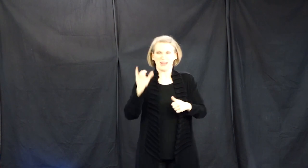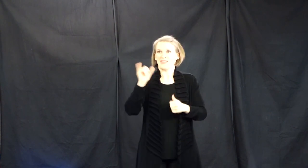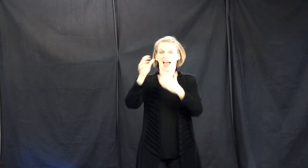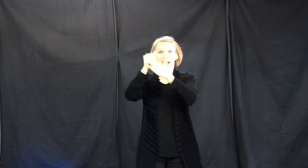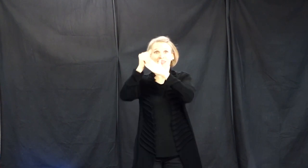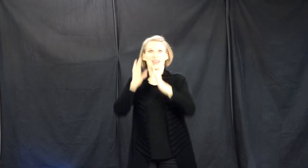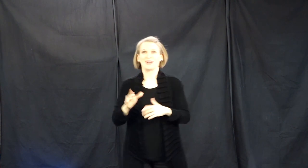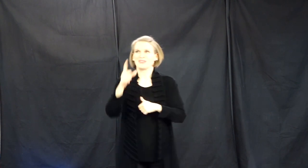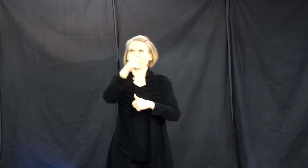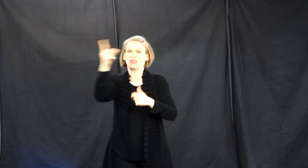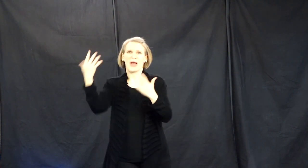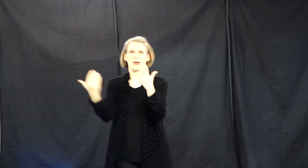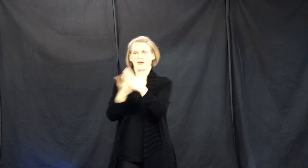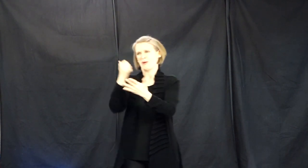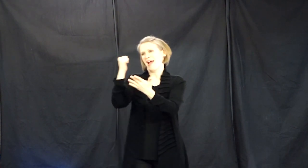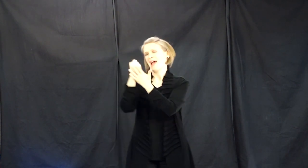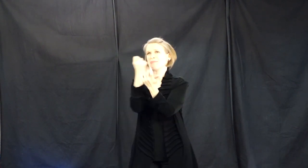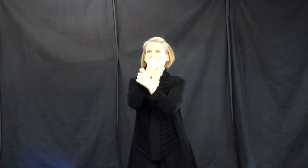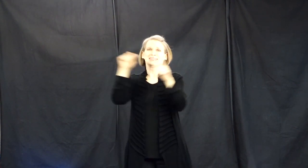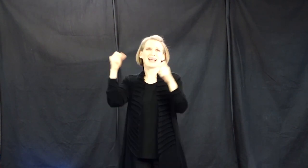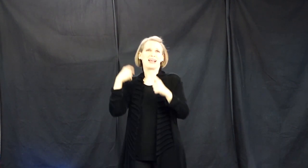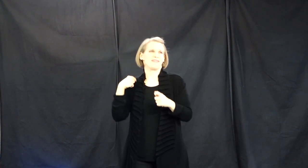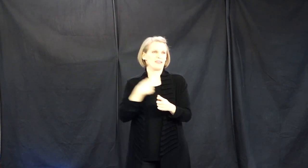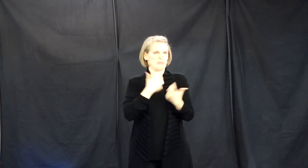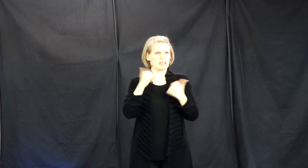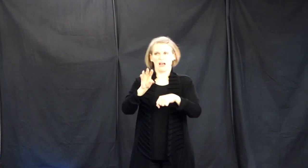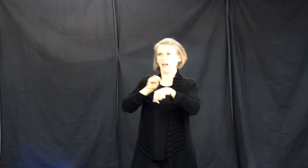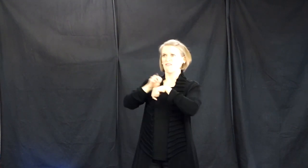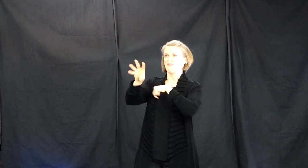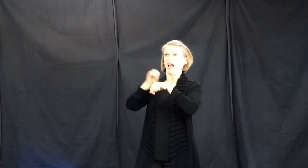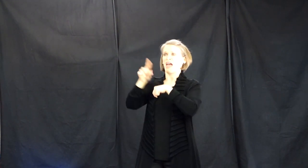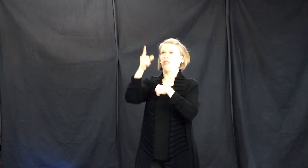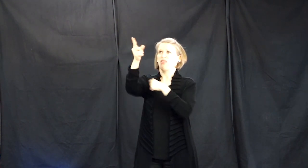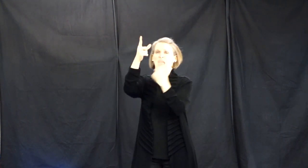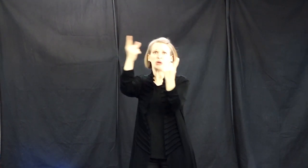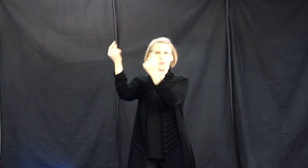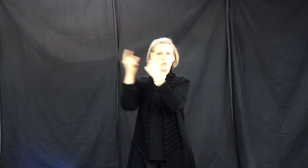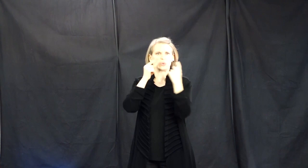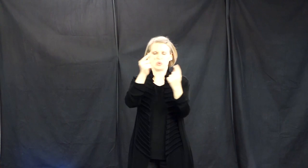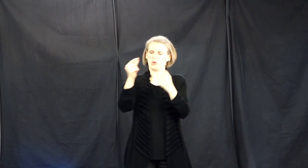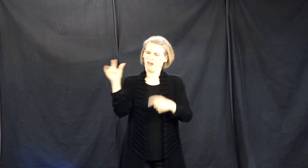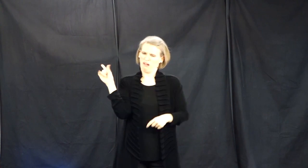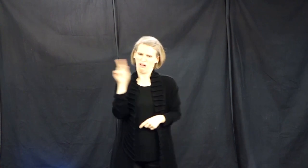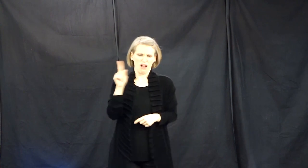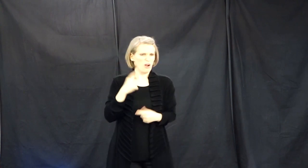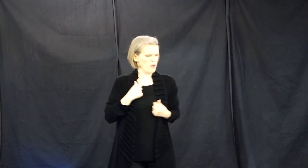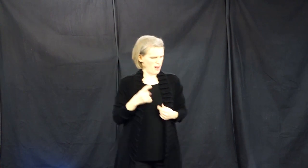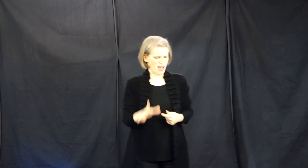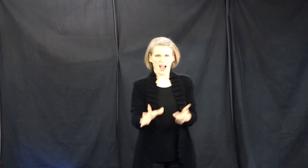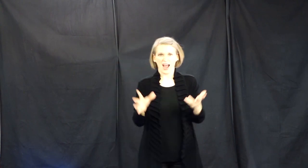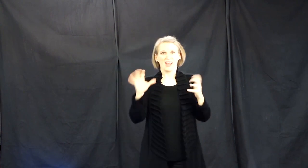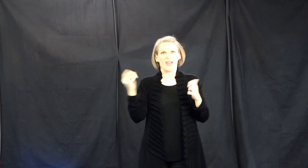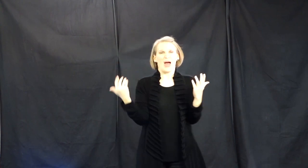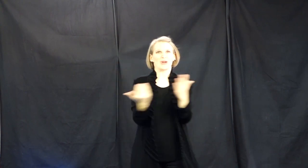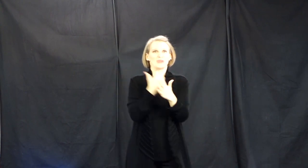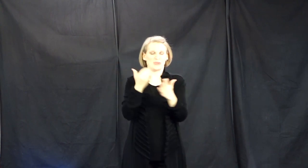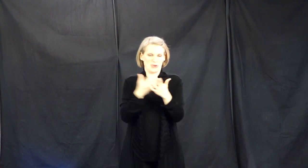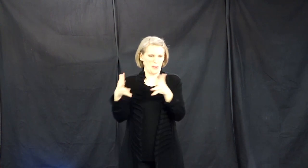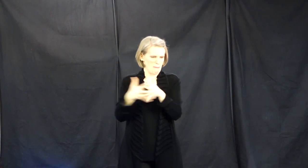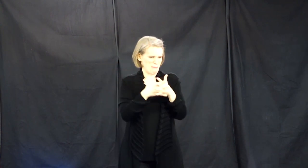to save the day. We don't get a say in what they trade away. We dream of a brand new start, but we